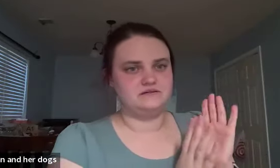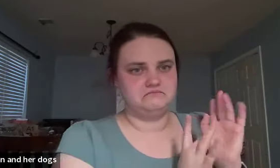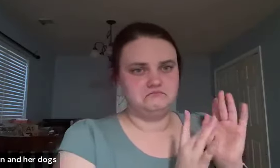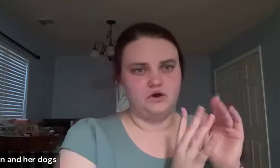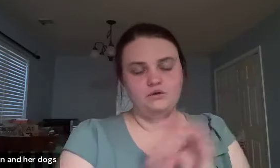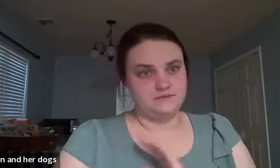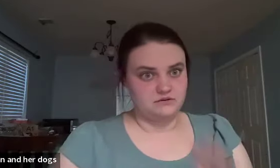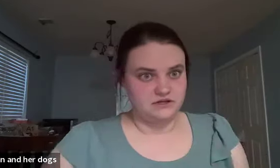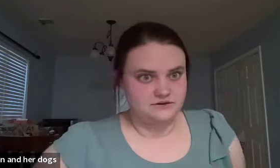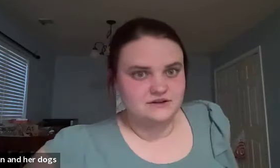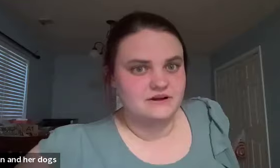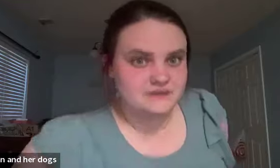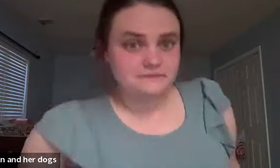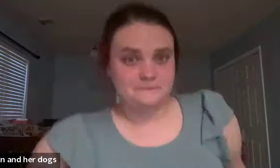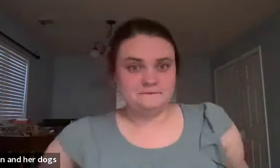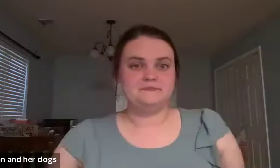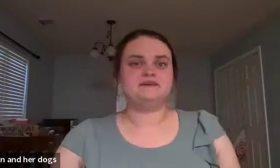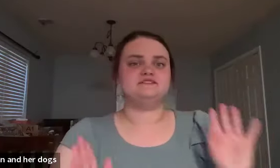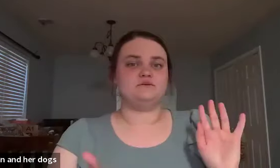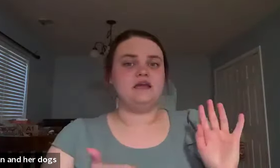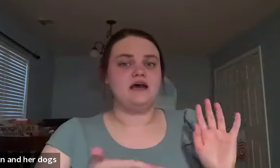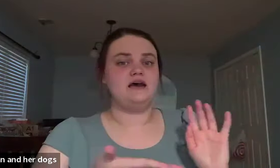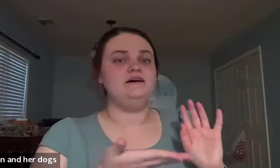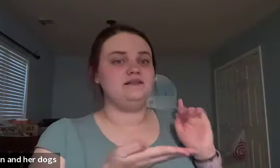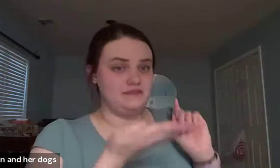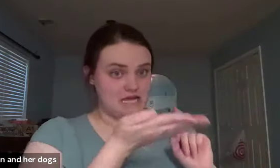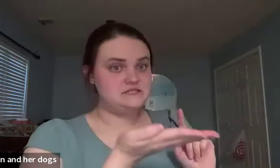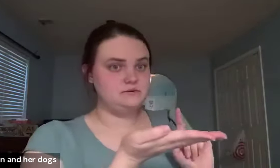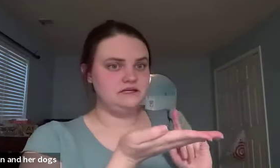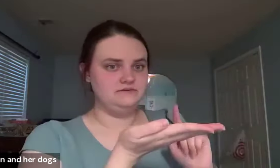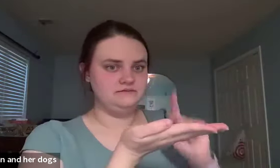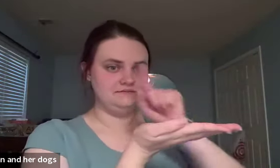week, all the way up to our years. All right. So we had last week,